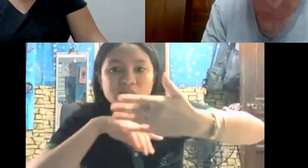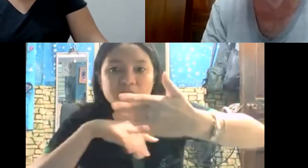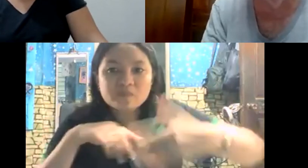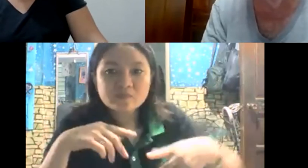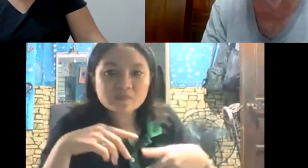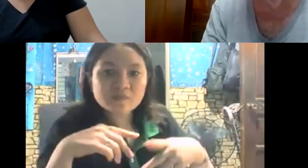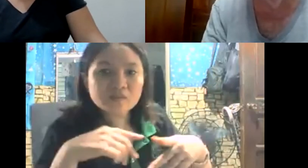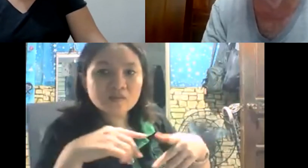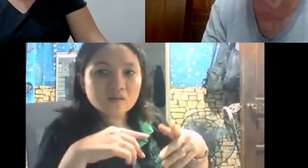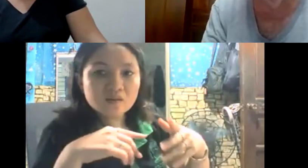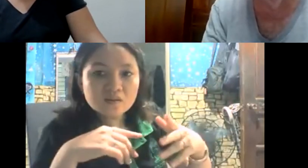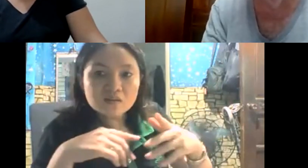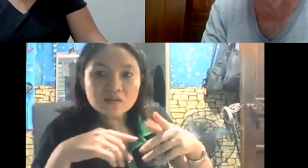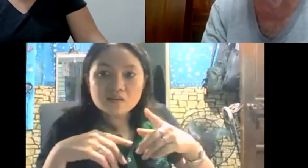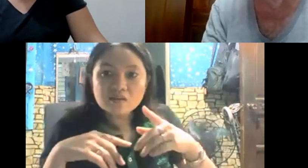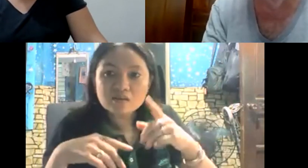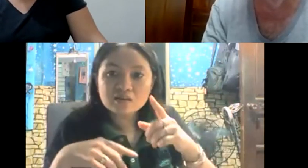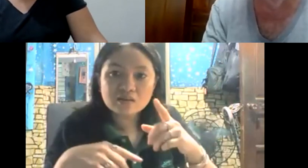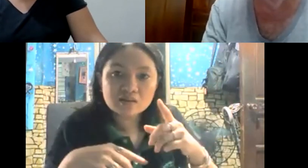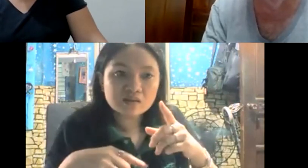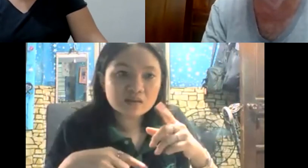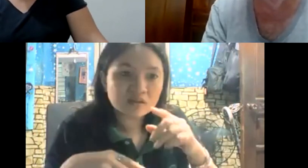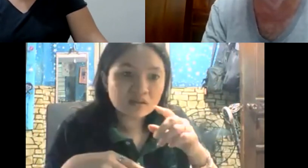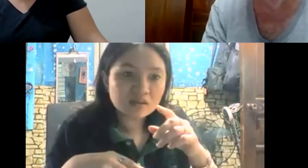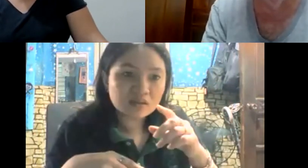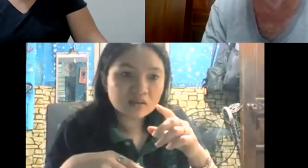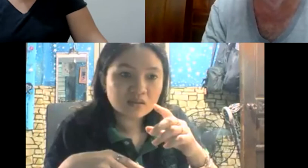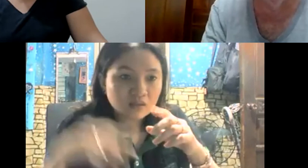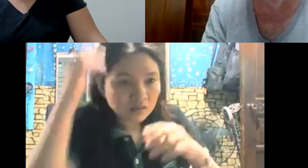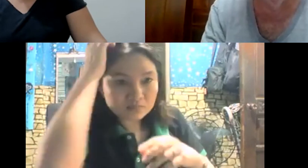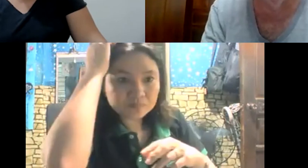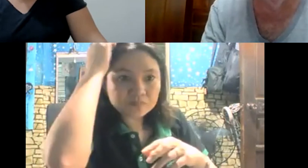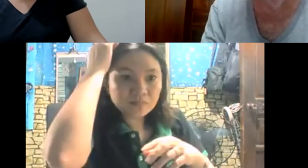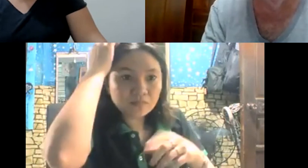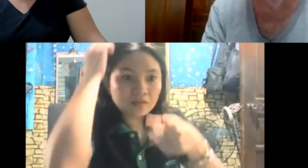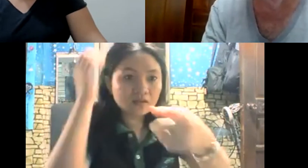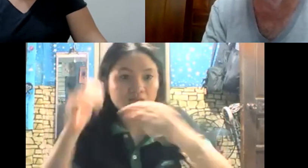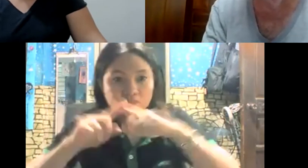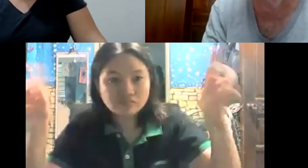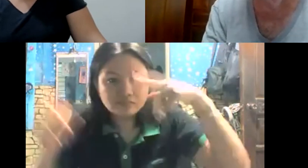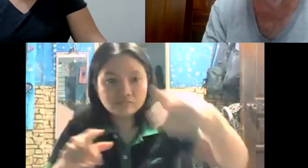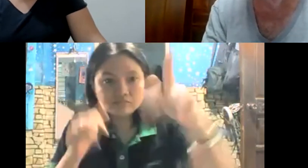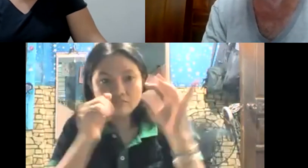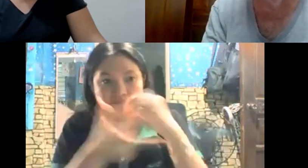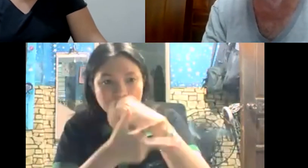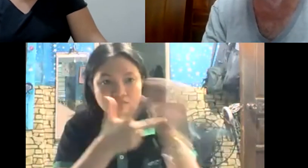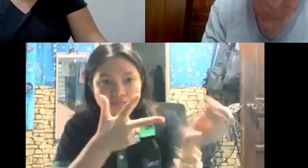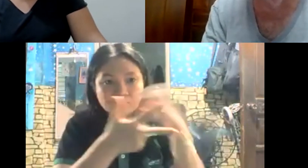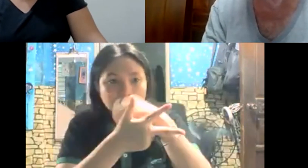and so that you can see information in a different way. So here, Peebs is